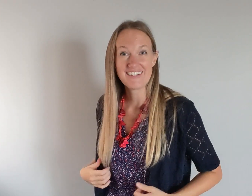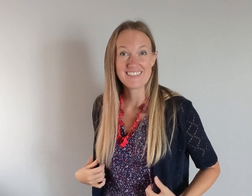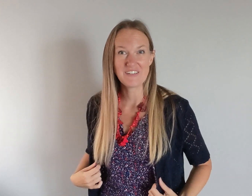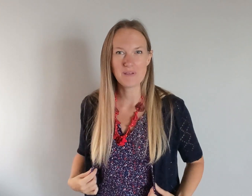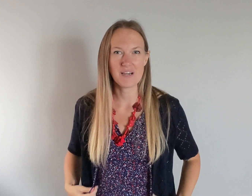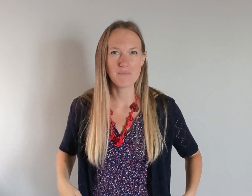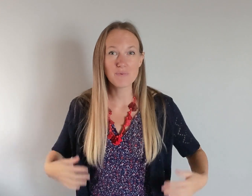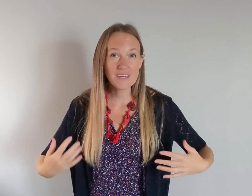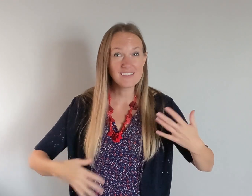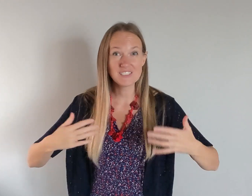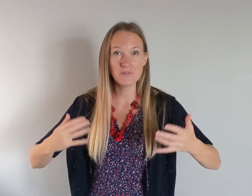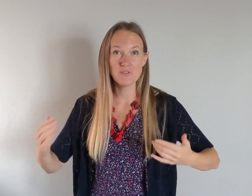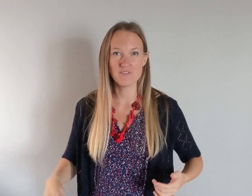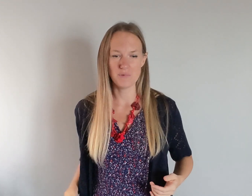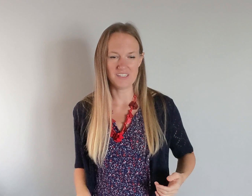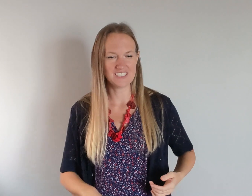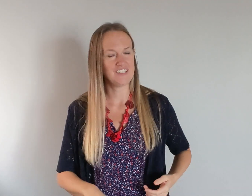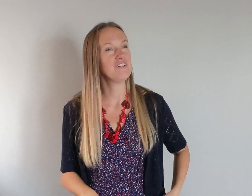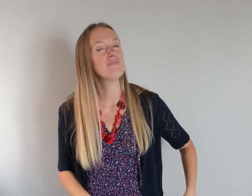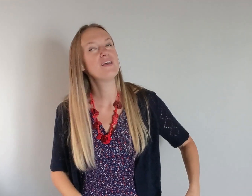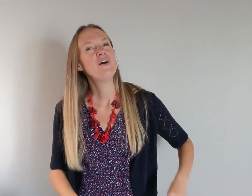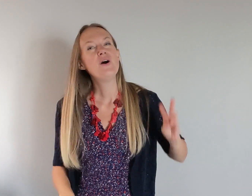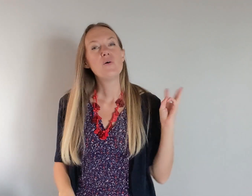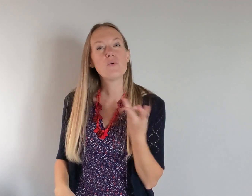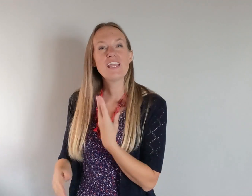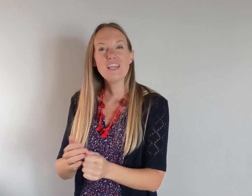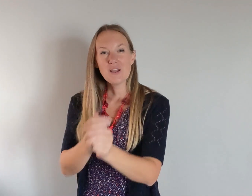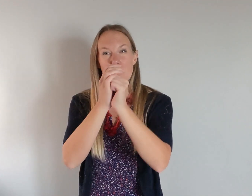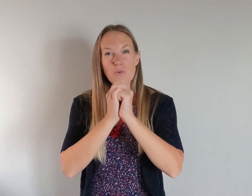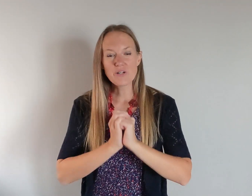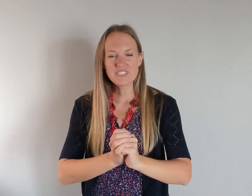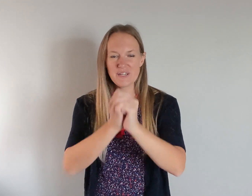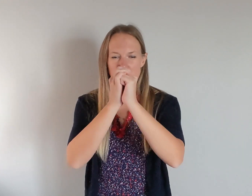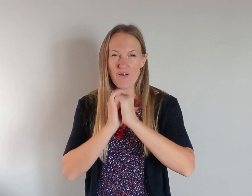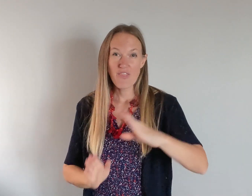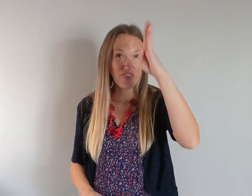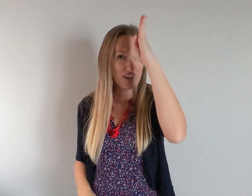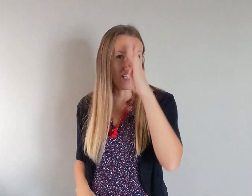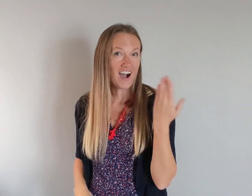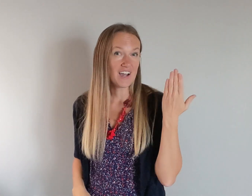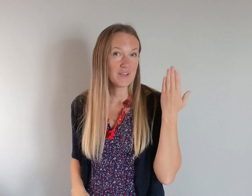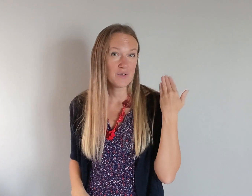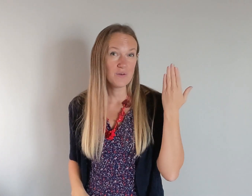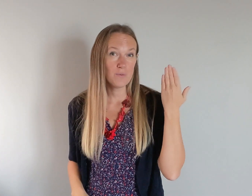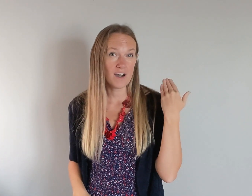and it'll become really smooth and familiar to you. We worship the God who